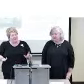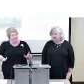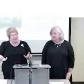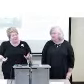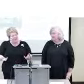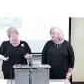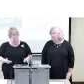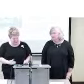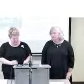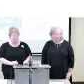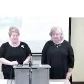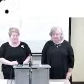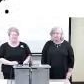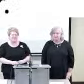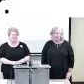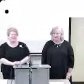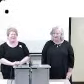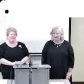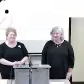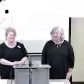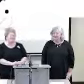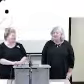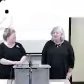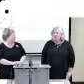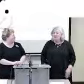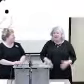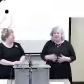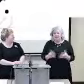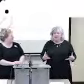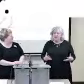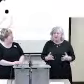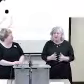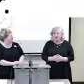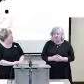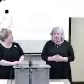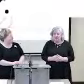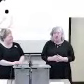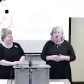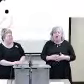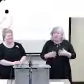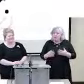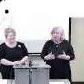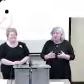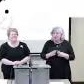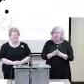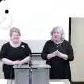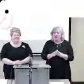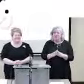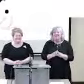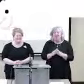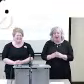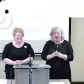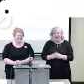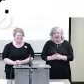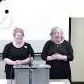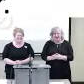this might work better for you and when ideas come to you while you're studying you might want to write it